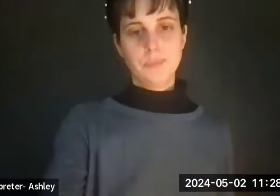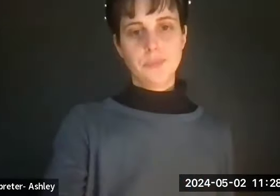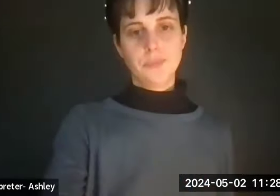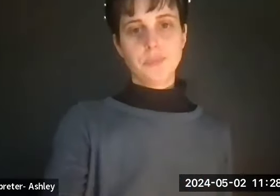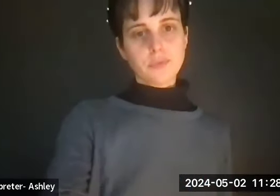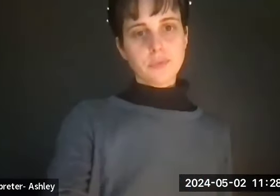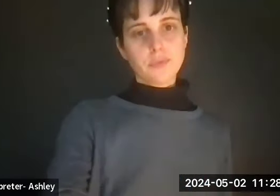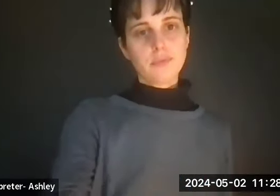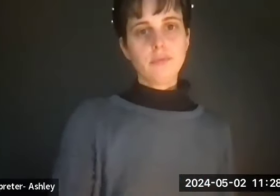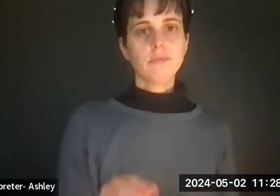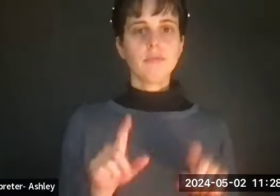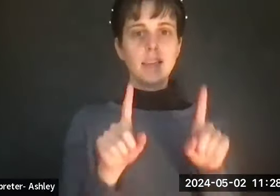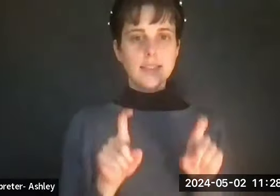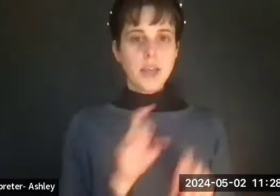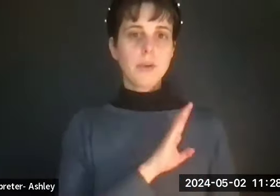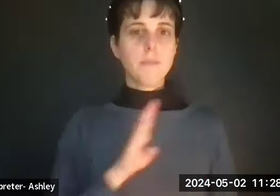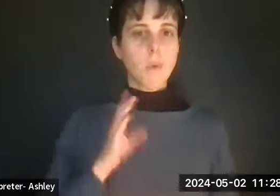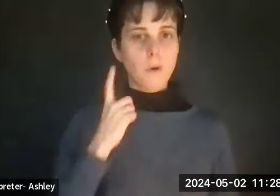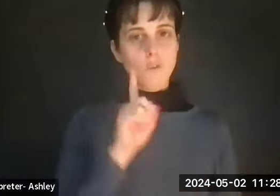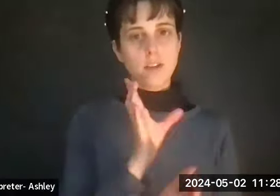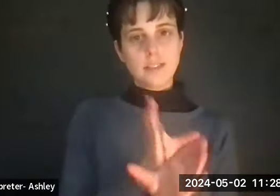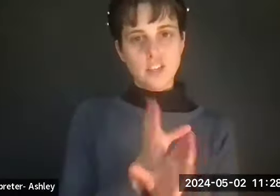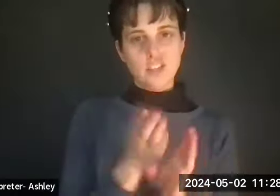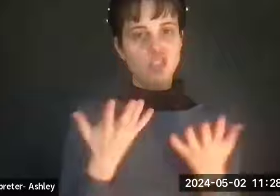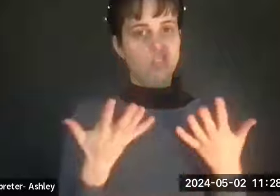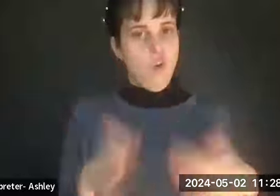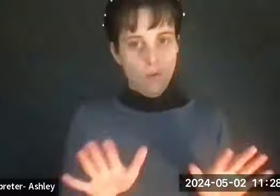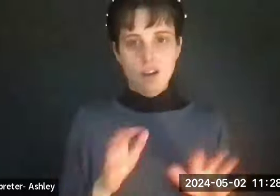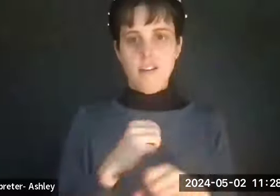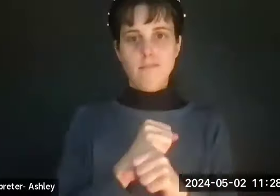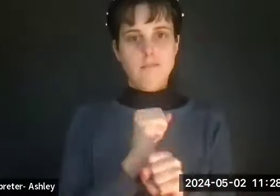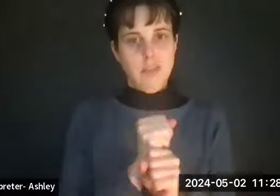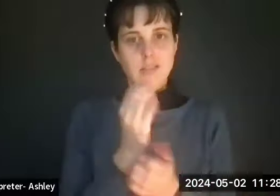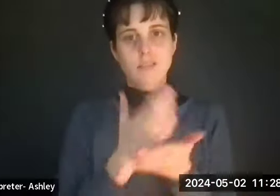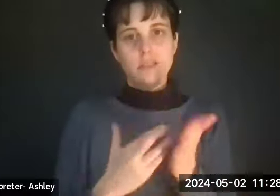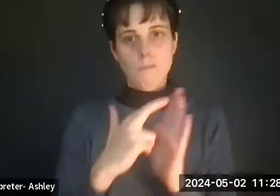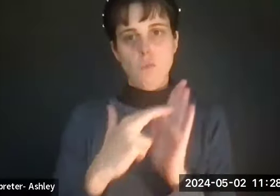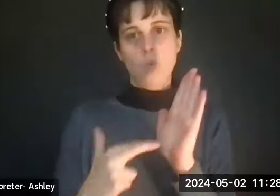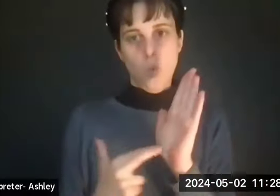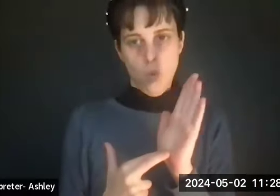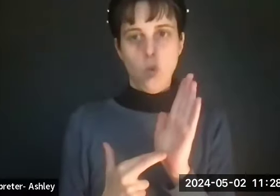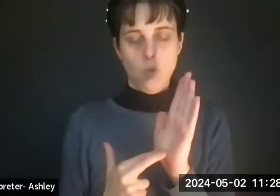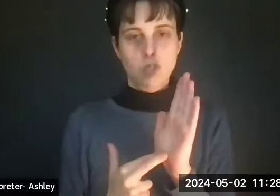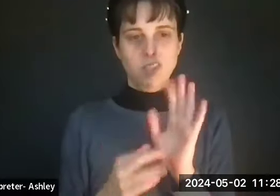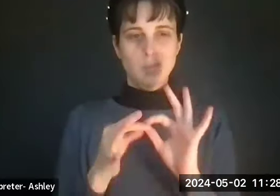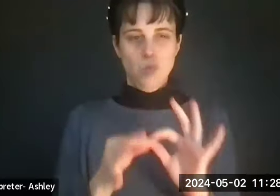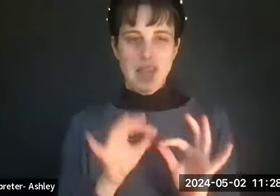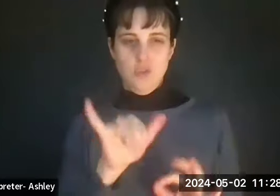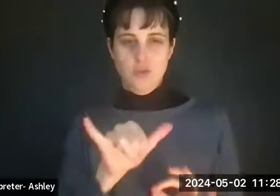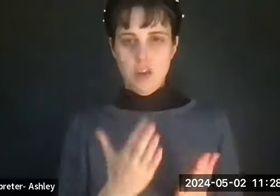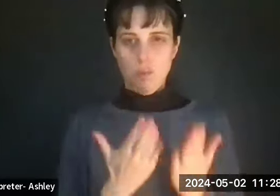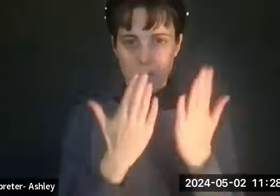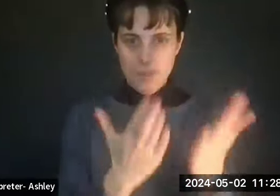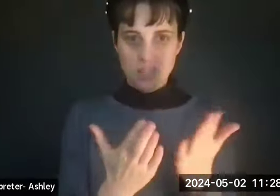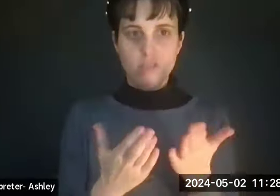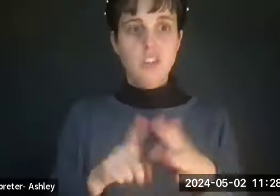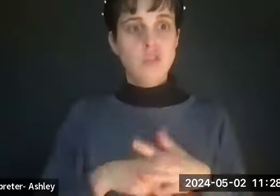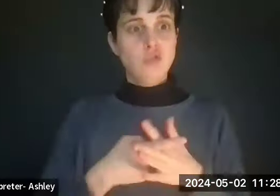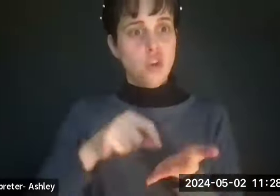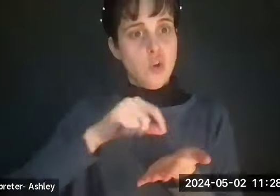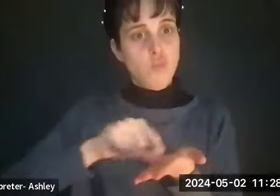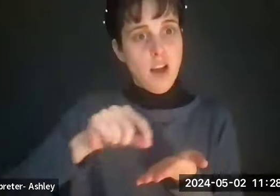on these recommendations. The board is working on drafting emergency rules to implement the recommendations and anticipates